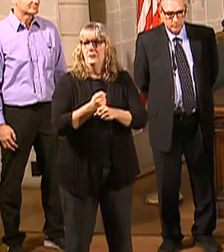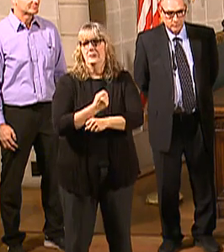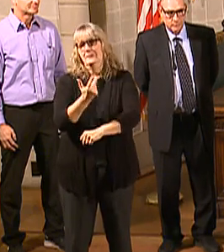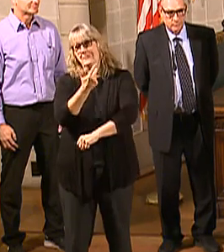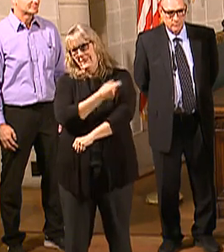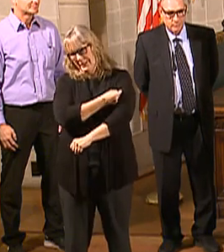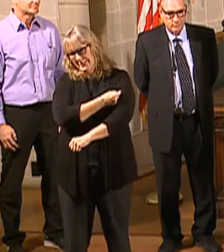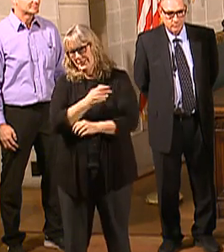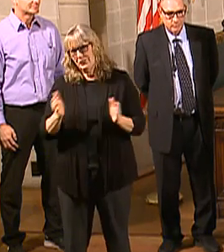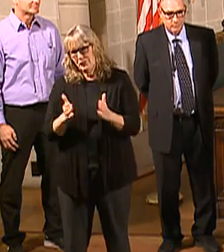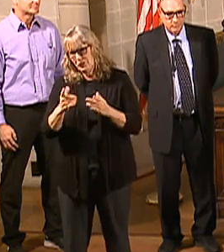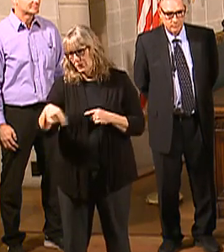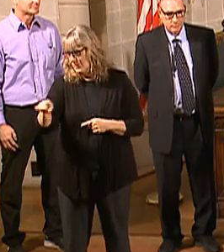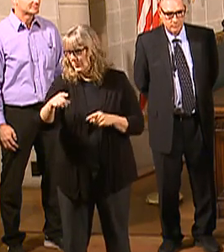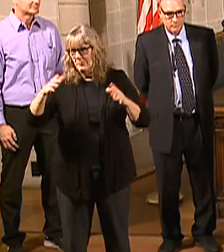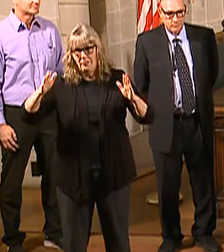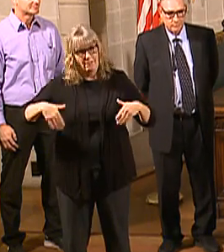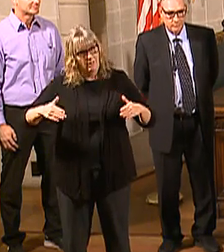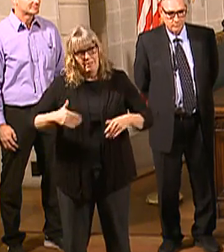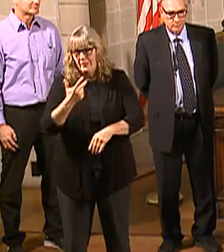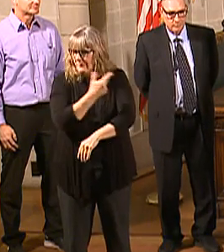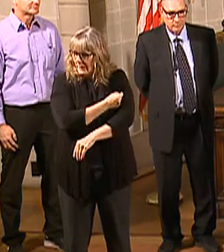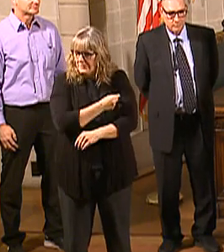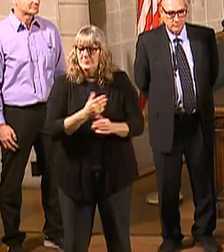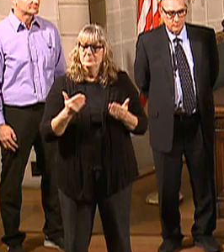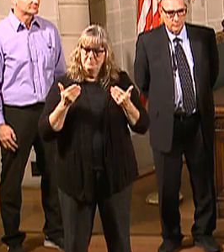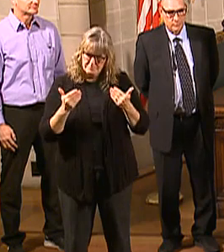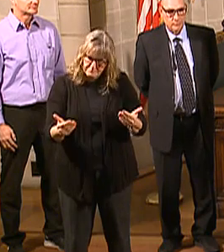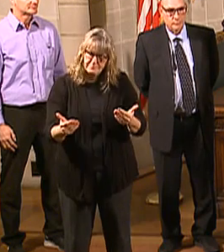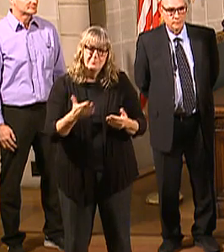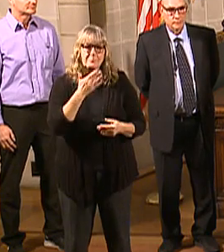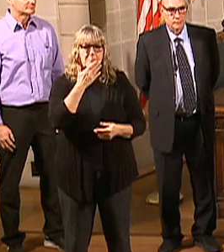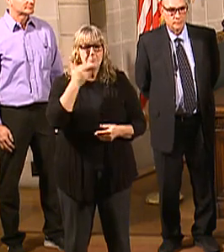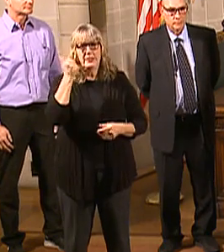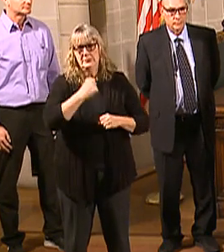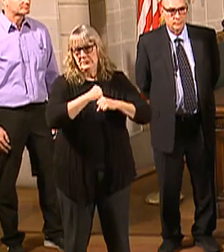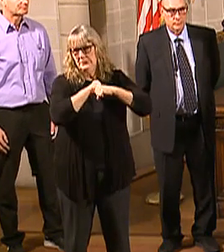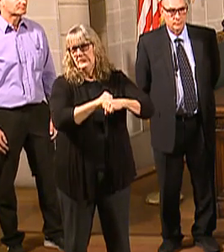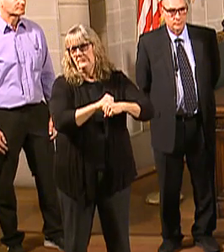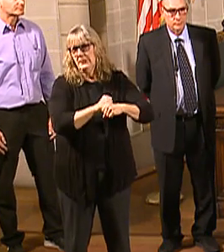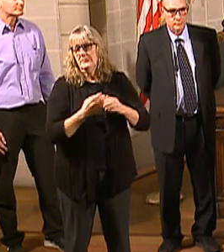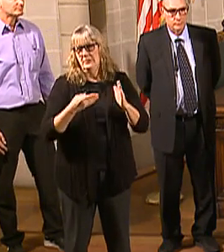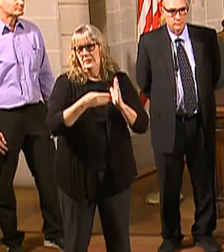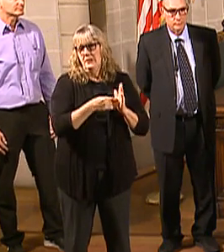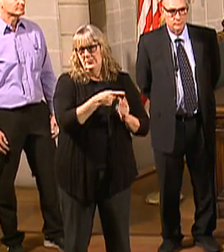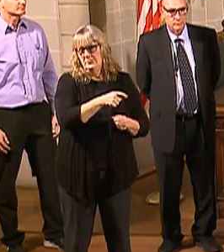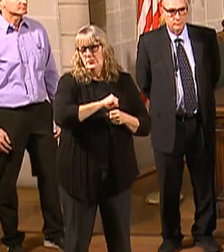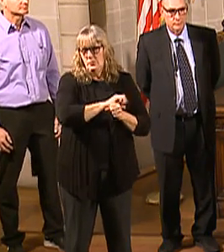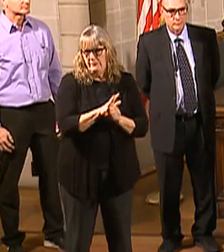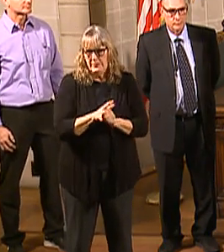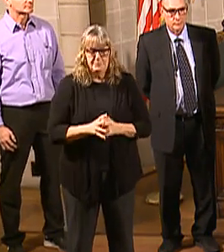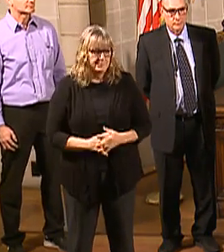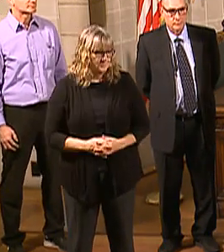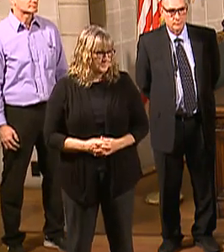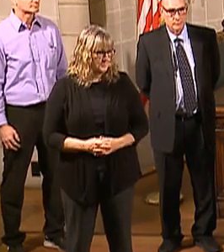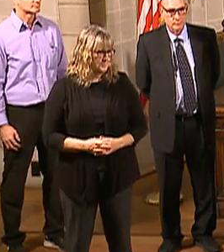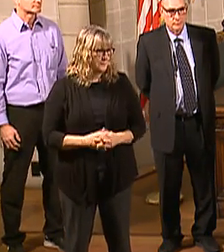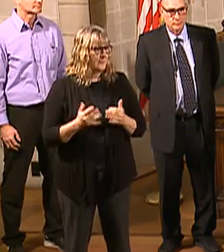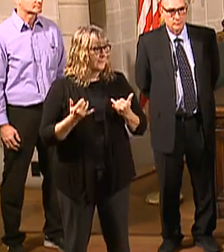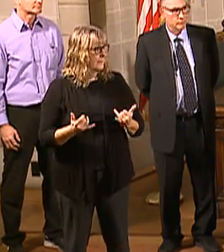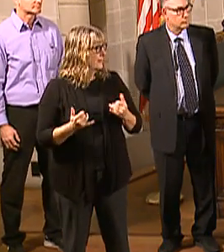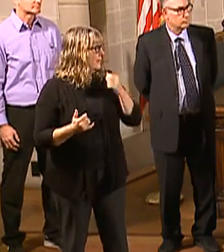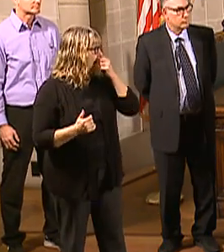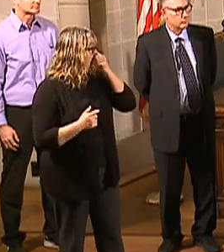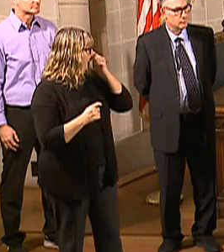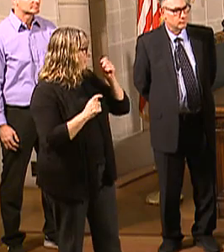vaccine. So encourage people, if you haven't been vaccinated yet, the vaccine is our best line of defense against that COVID virus. So with that, May I